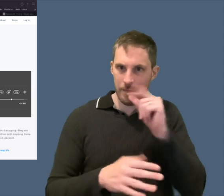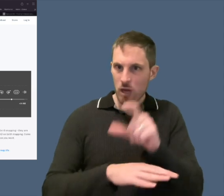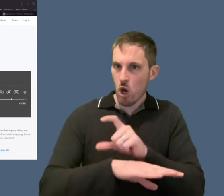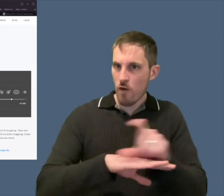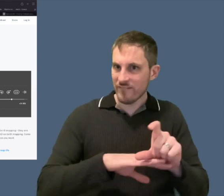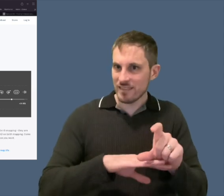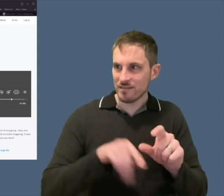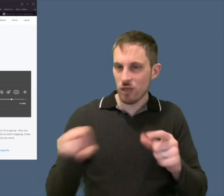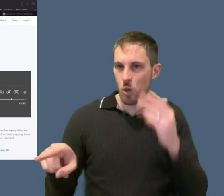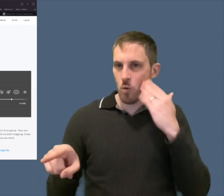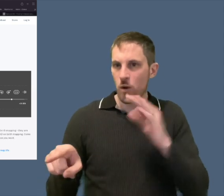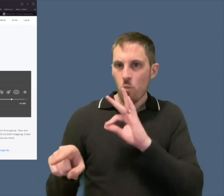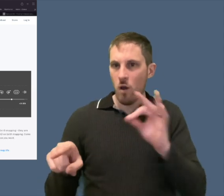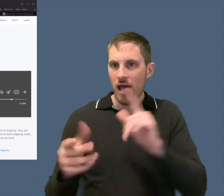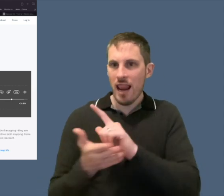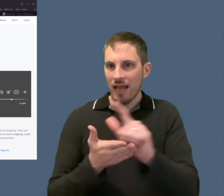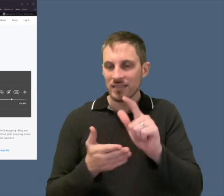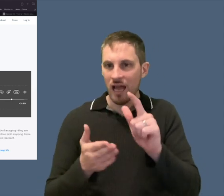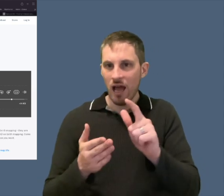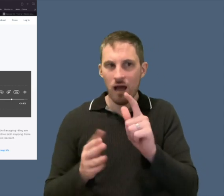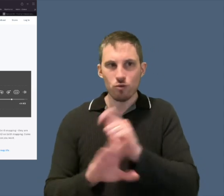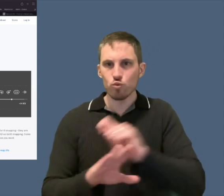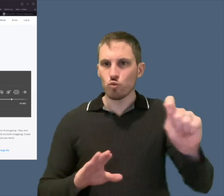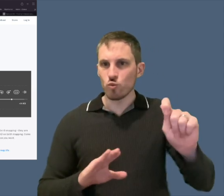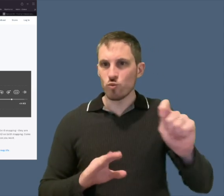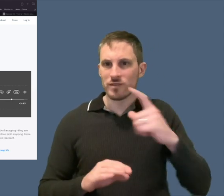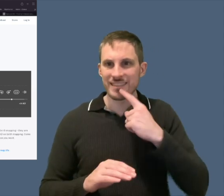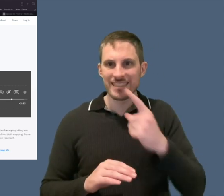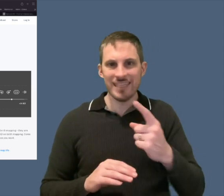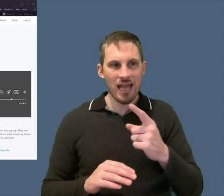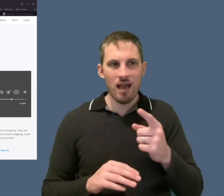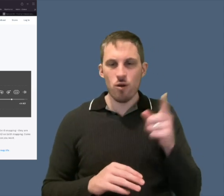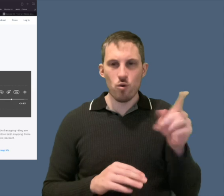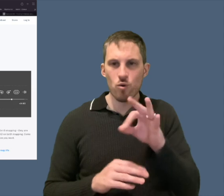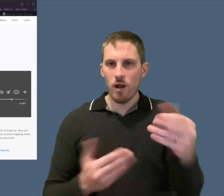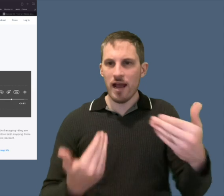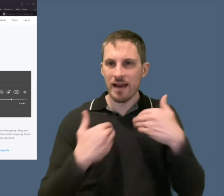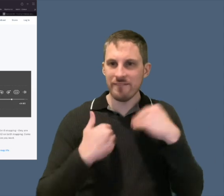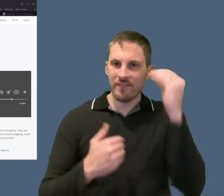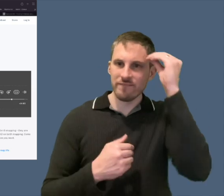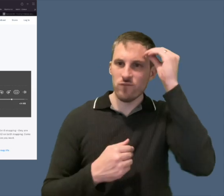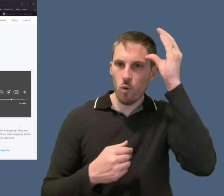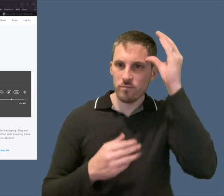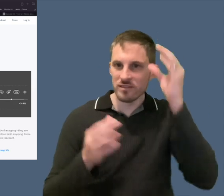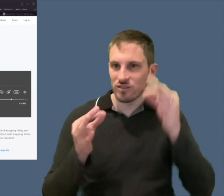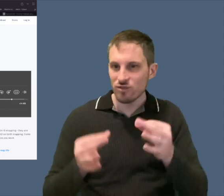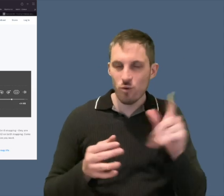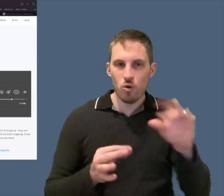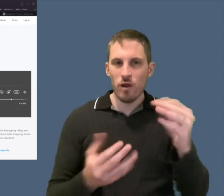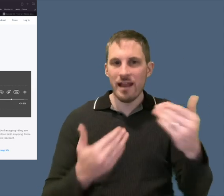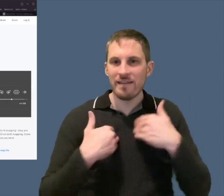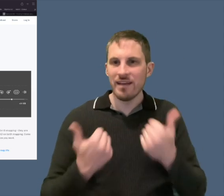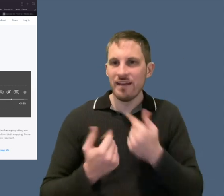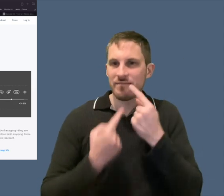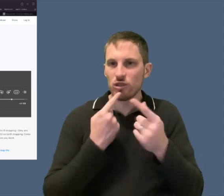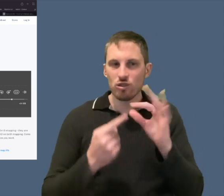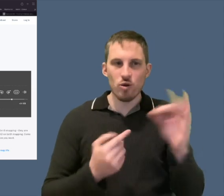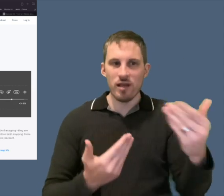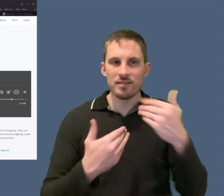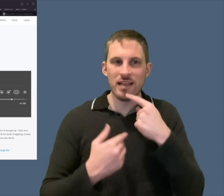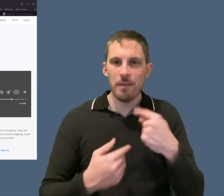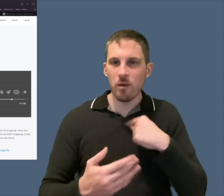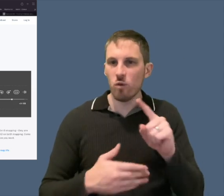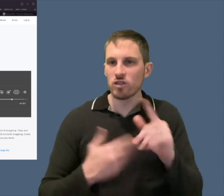that that woman's not going to come back later and say, oi, you didn't give me enough information or you didn't tell me what was going on? So